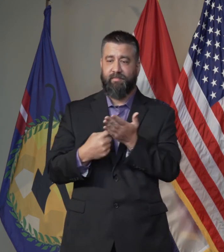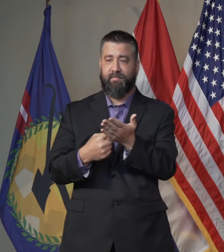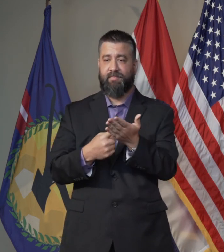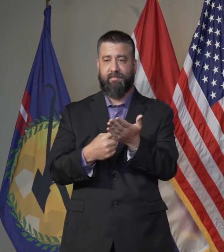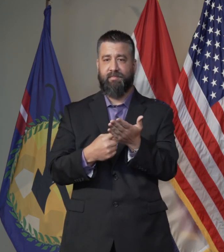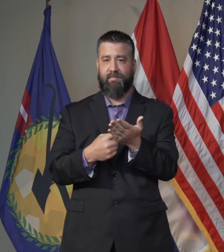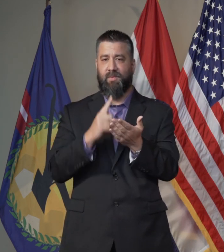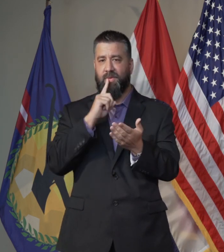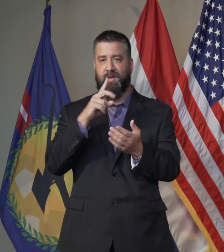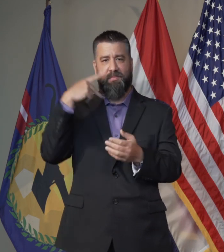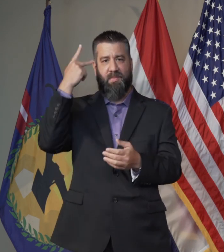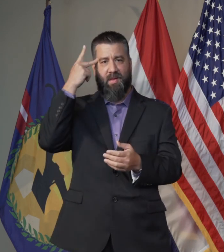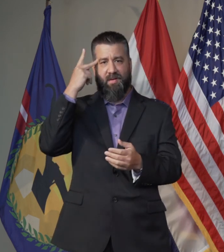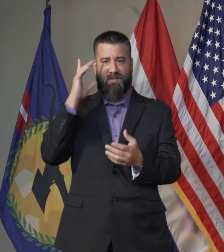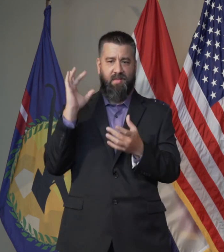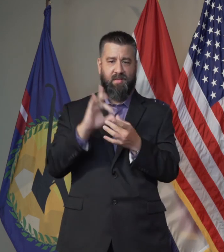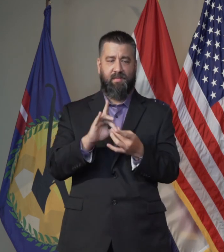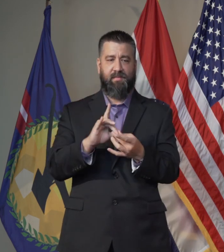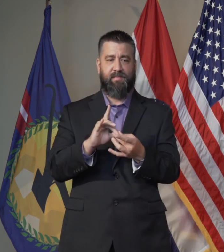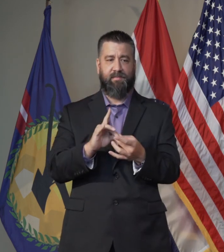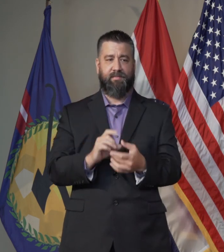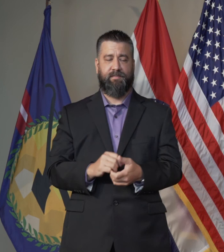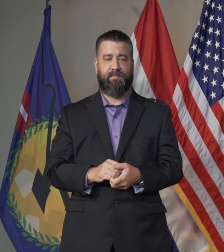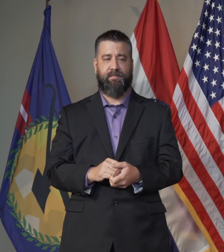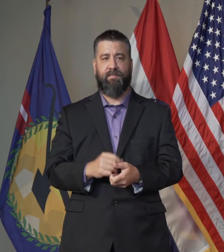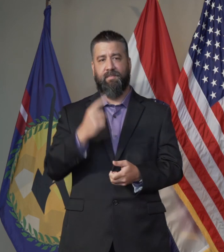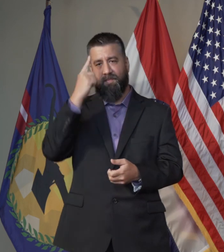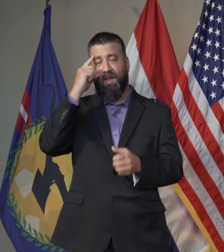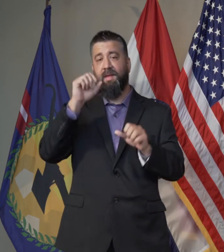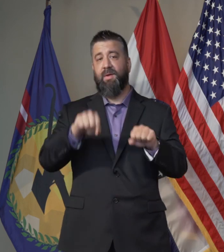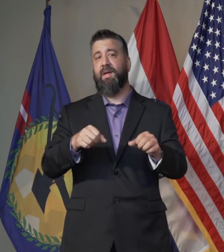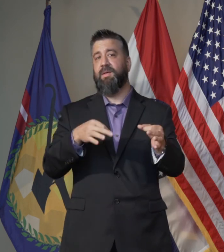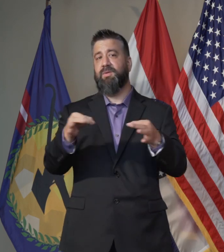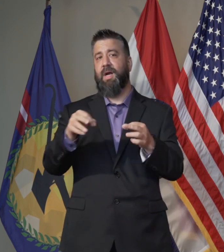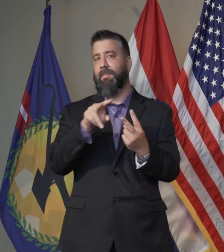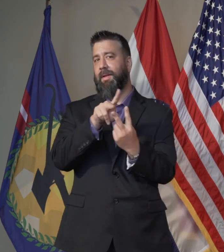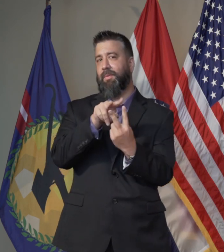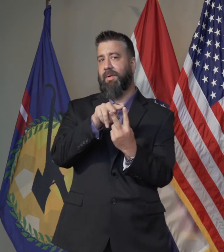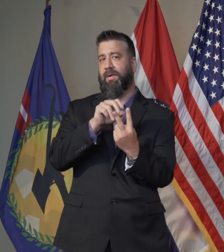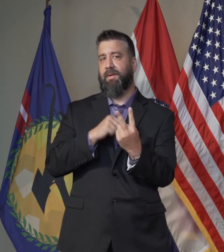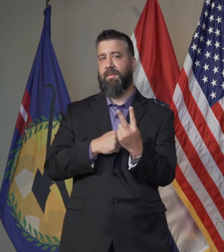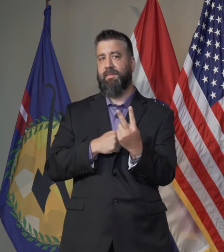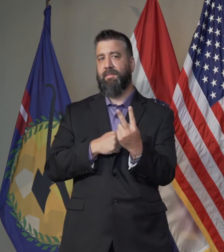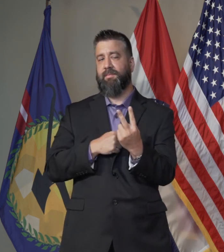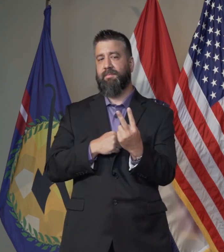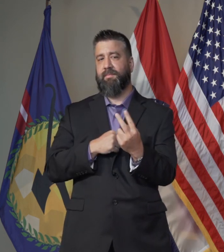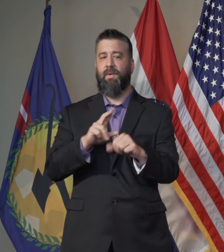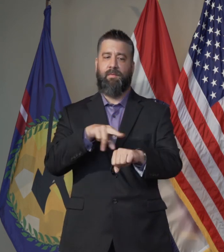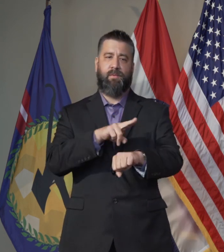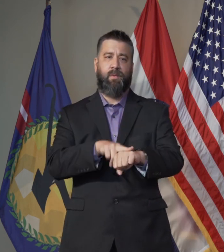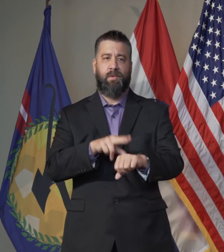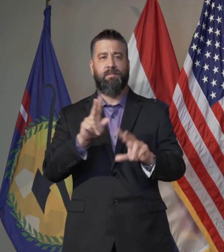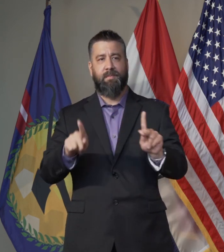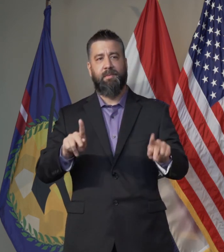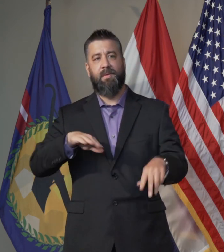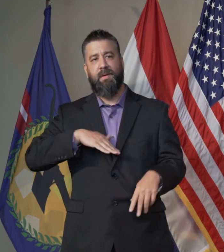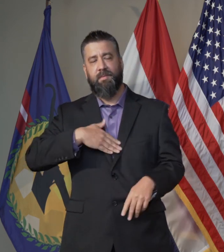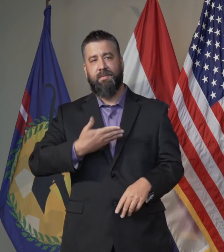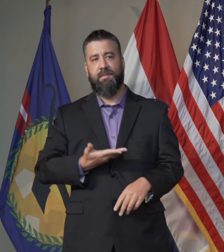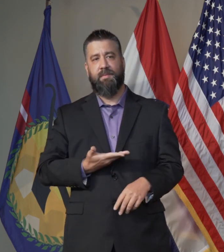intensely politicized. But I think you can describe it either way. Certainly, people are going to be